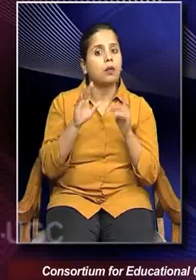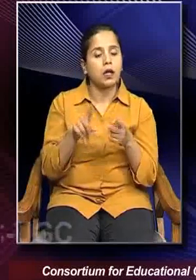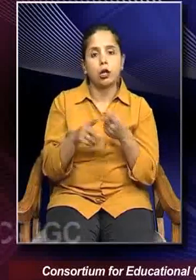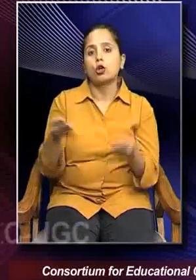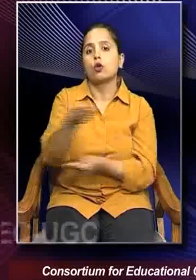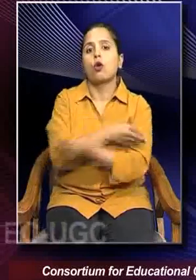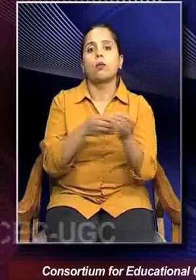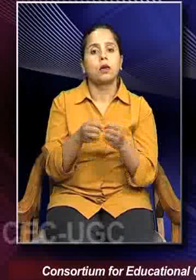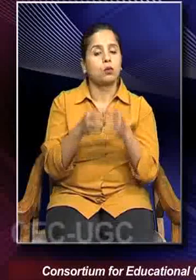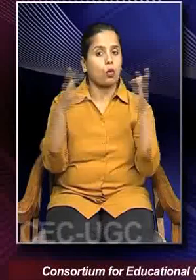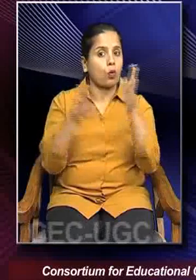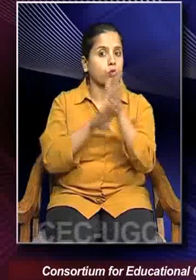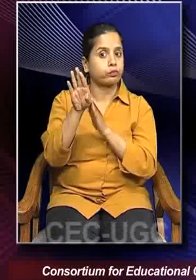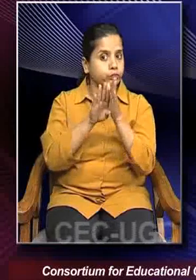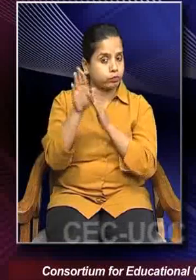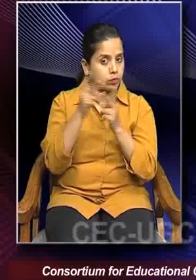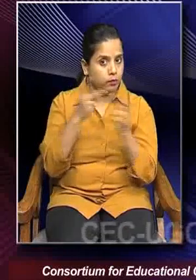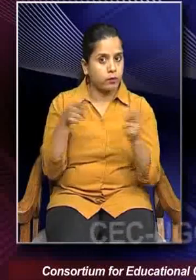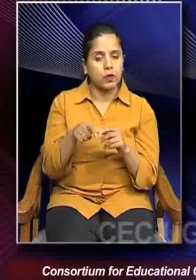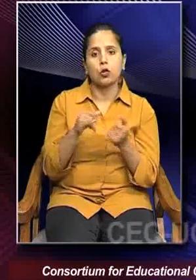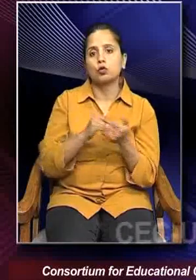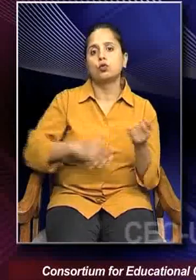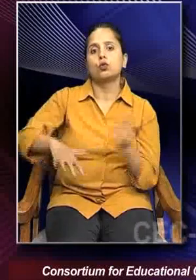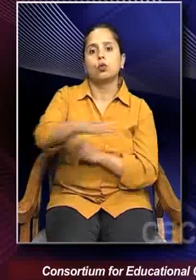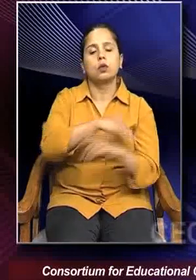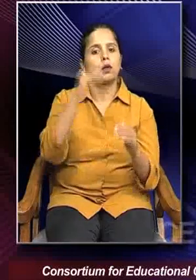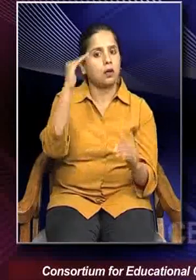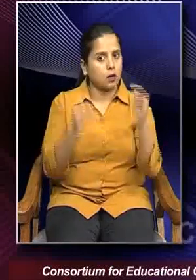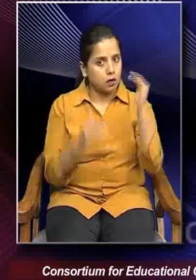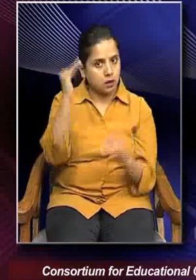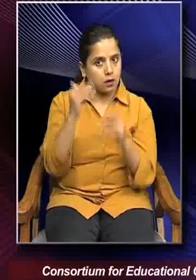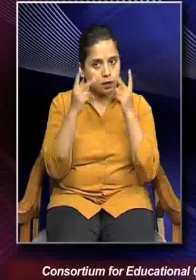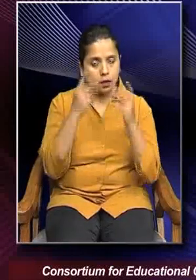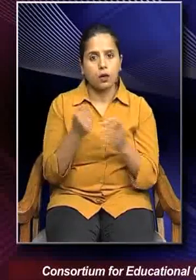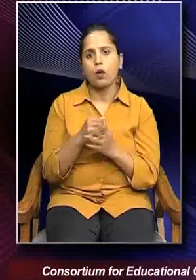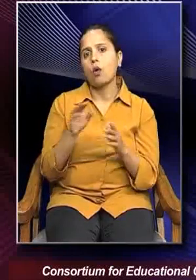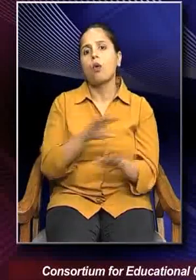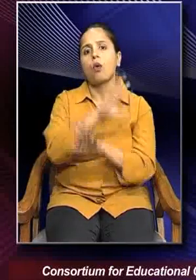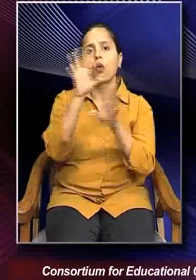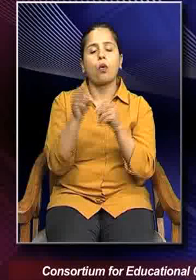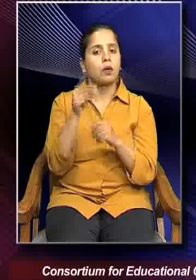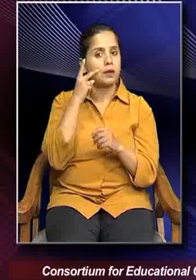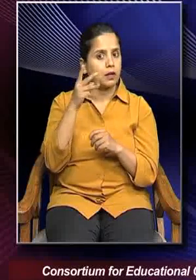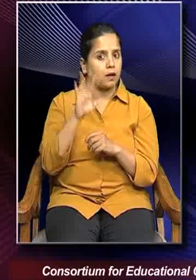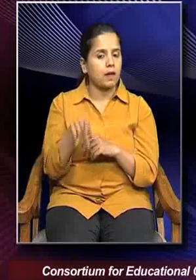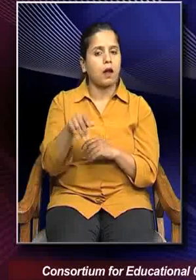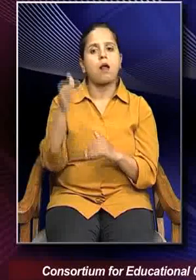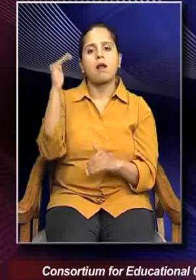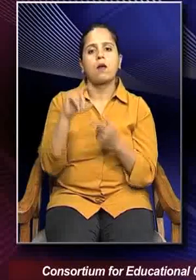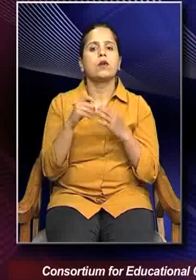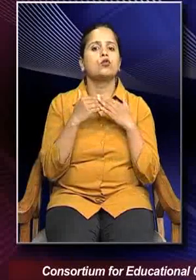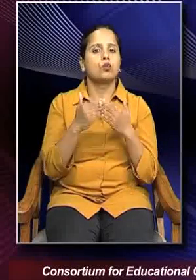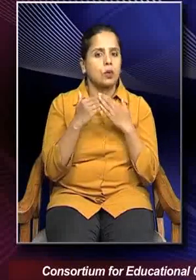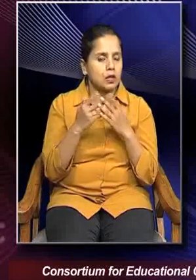economic growth, their the social inequalities, all put together, and of course lack of education